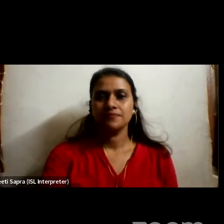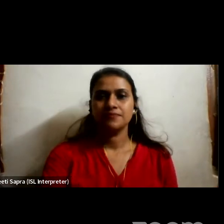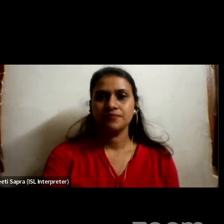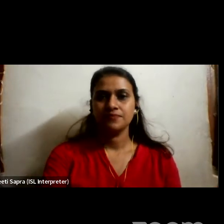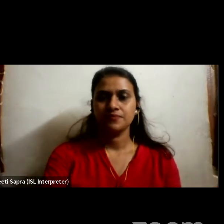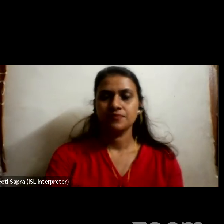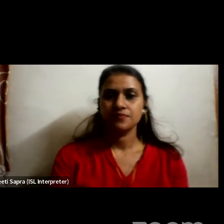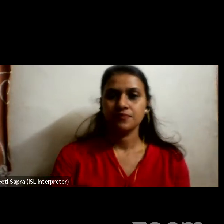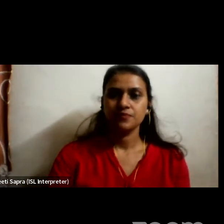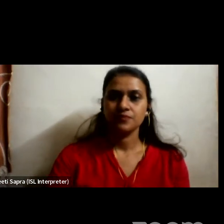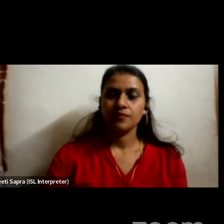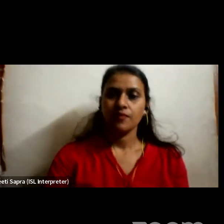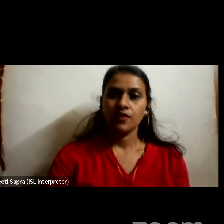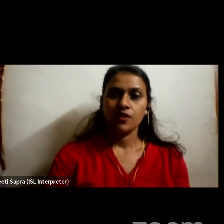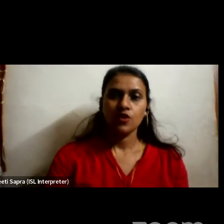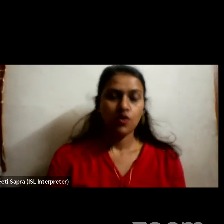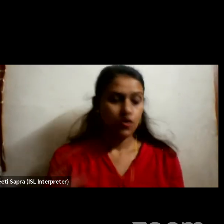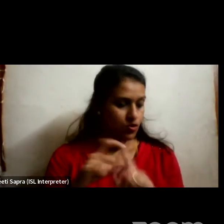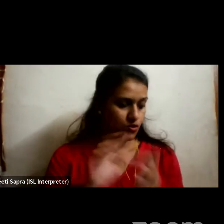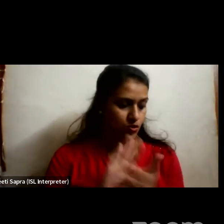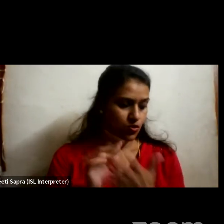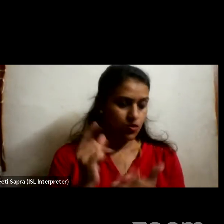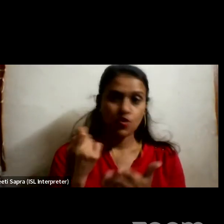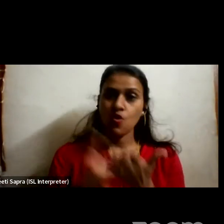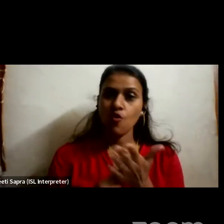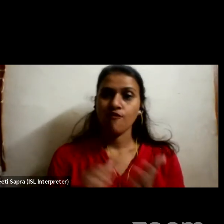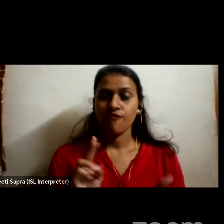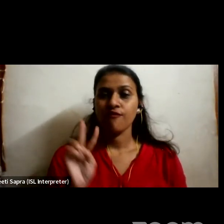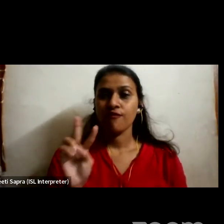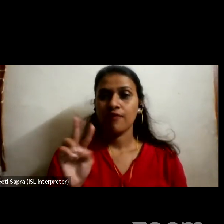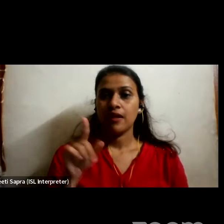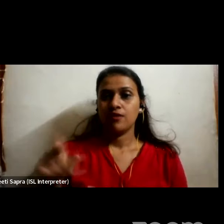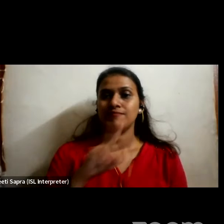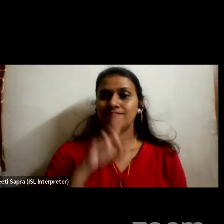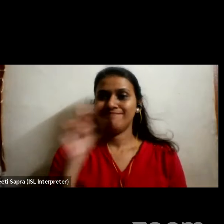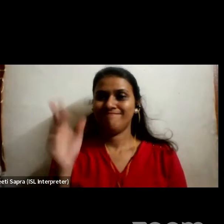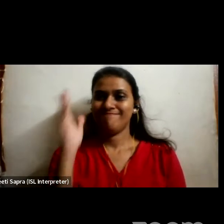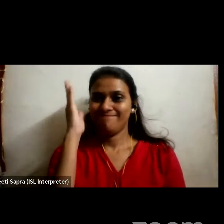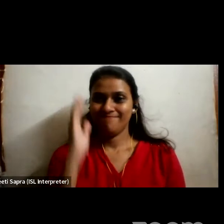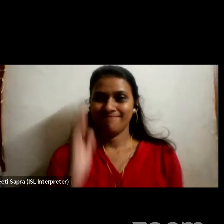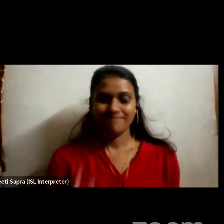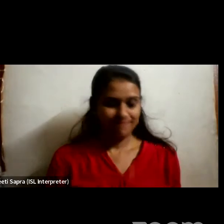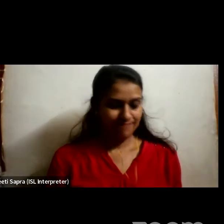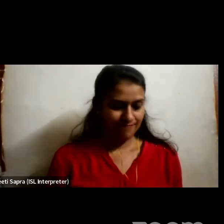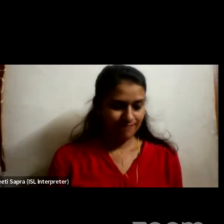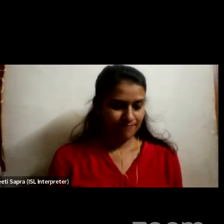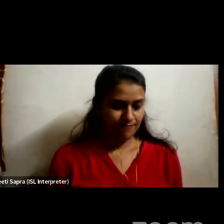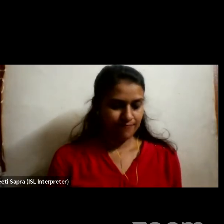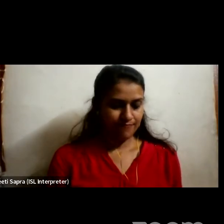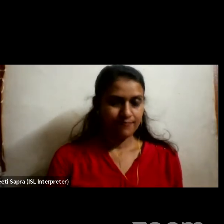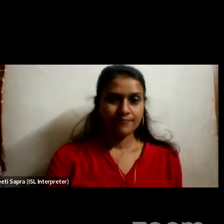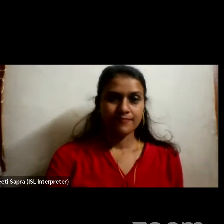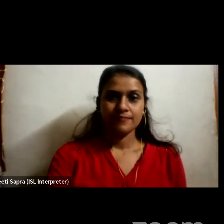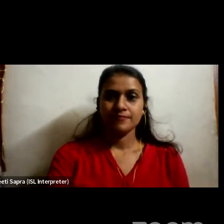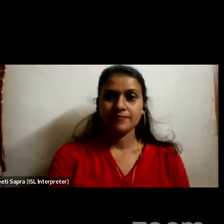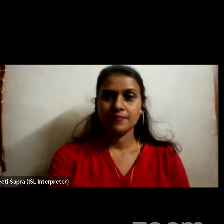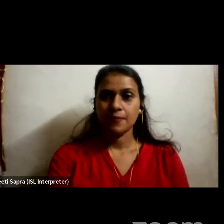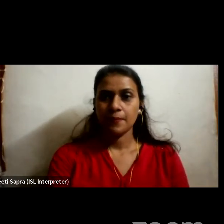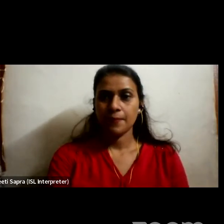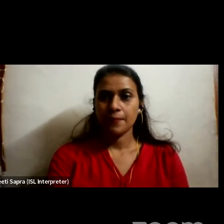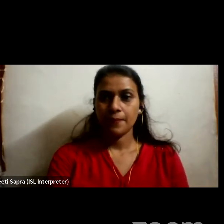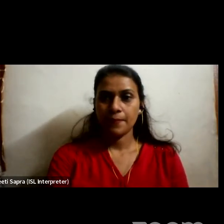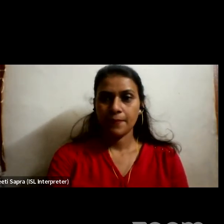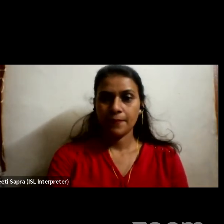Dhruv, do you want to go next and talk about overlaps, gaps, conflicts, and